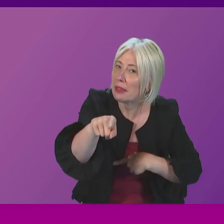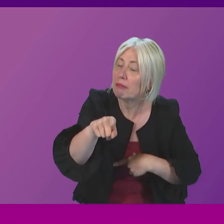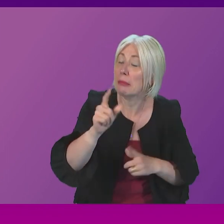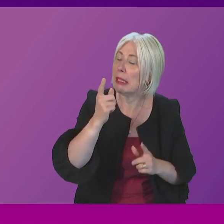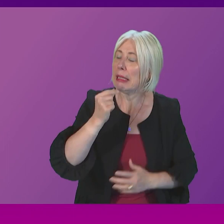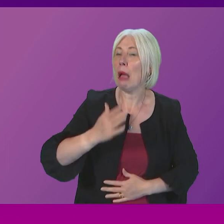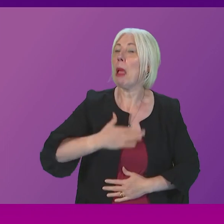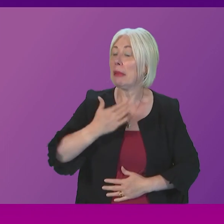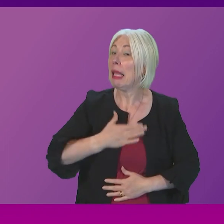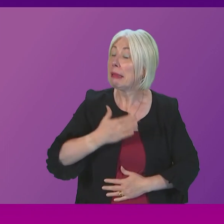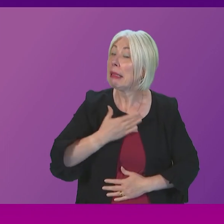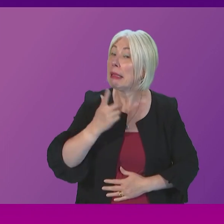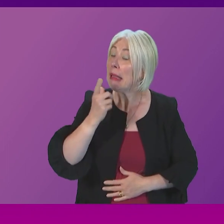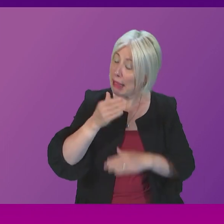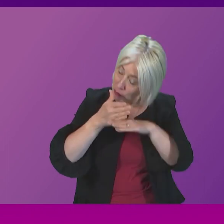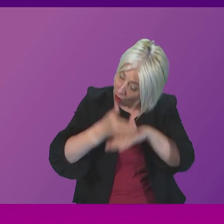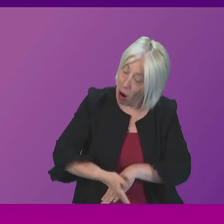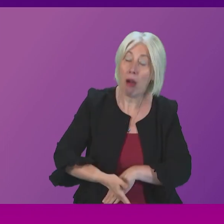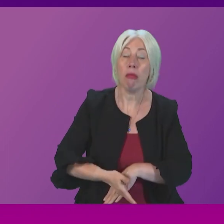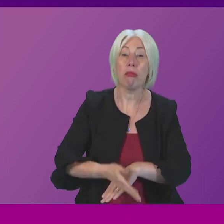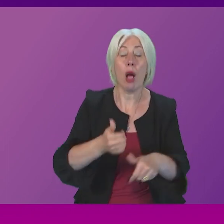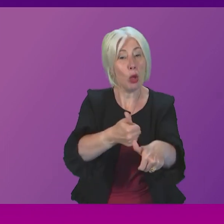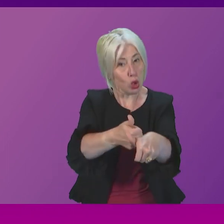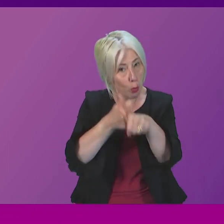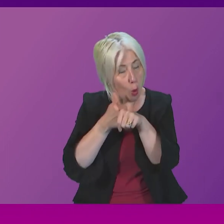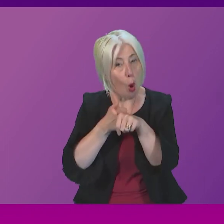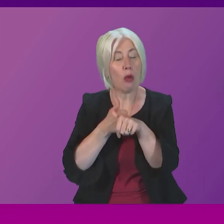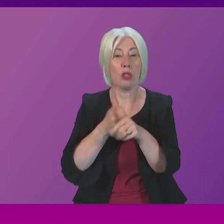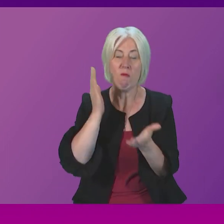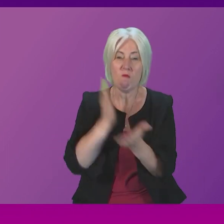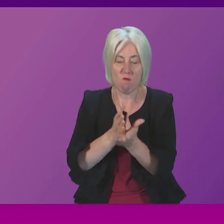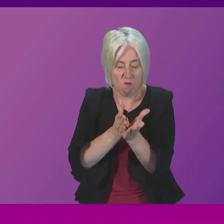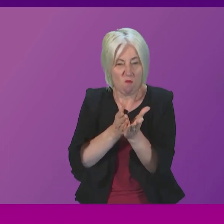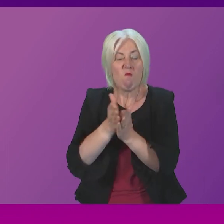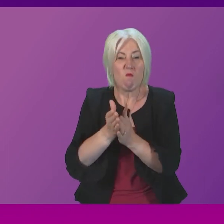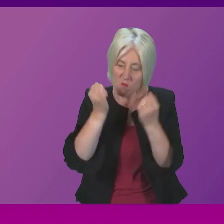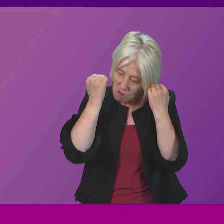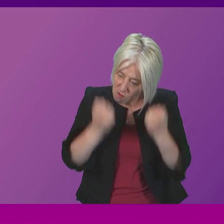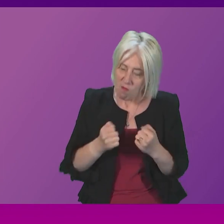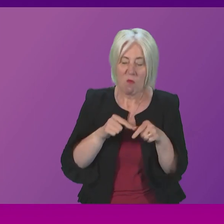upsetting, it is hard, but the support is there. Cut through it and stick to your line, stick to